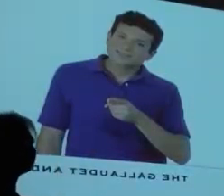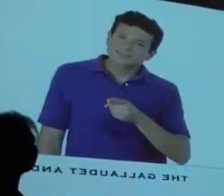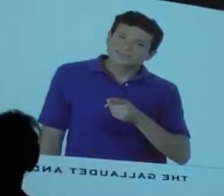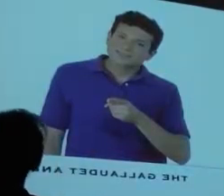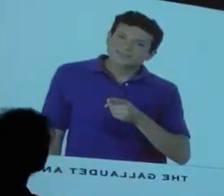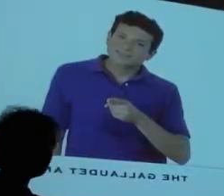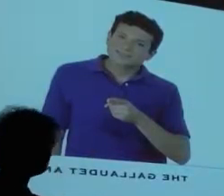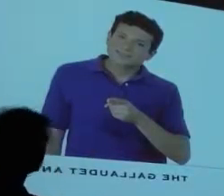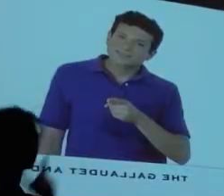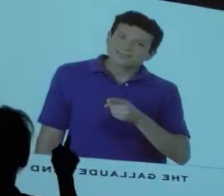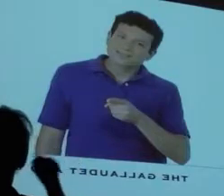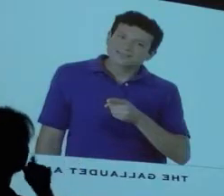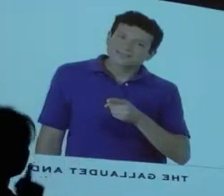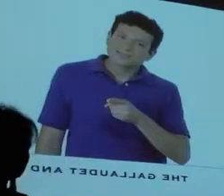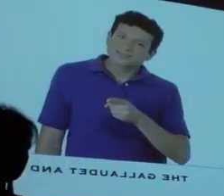is she is deaf.